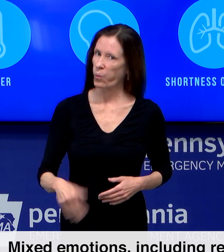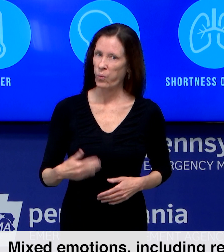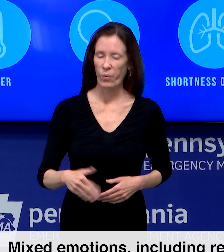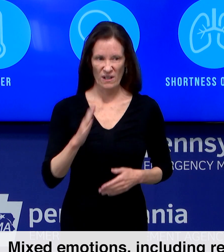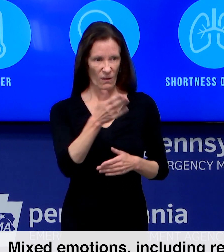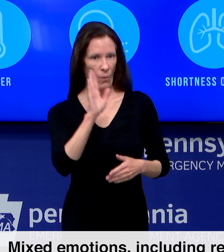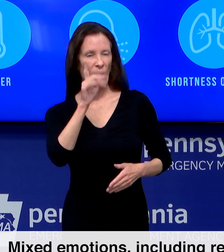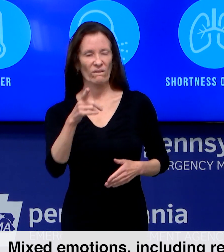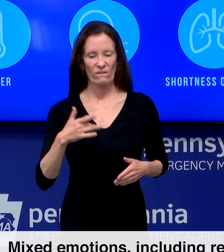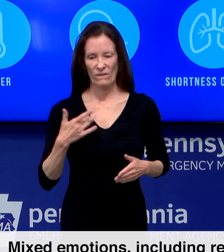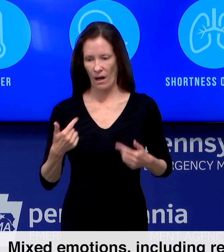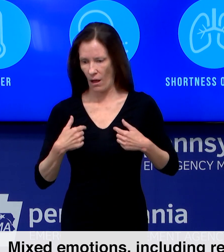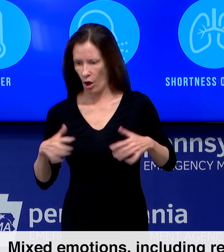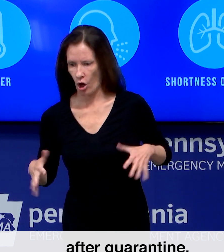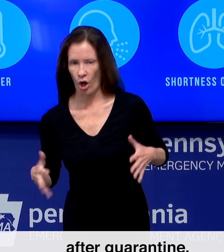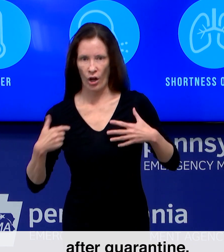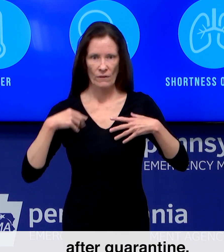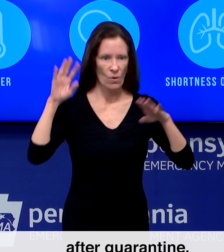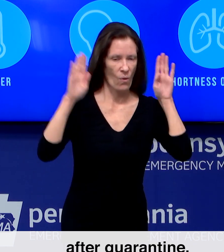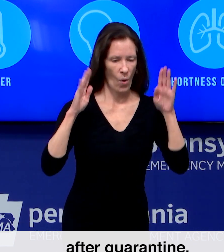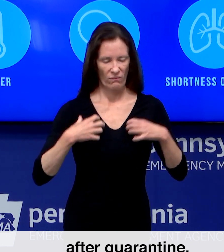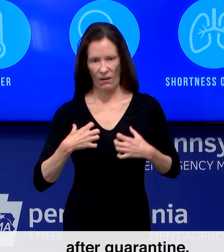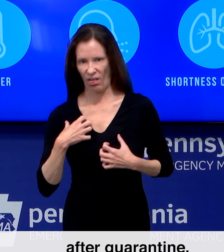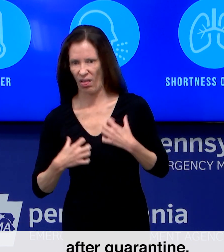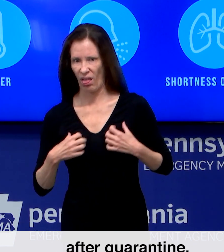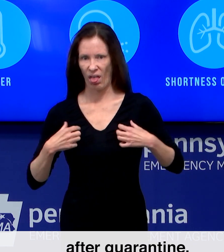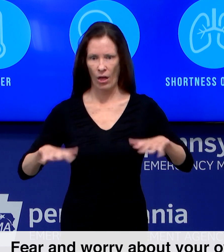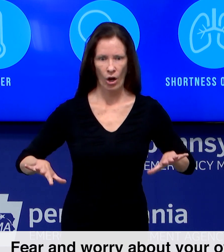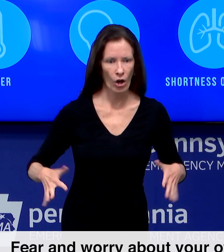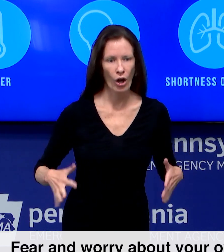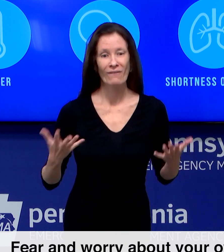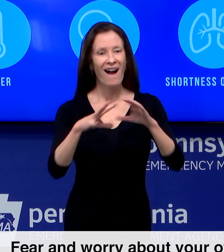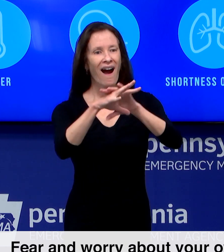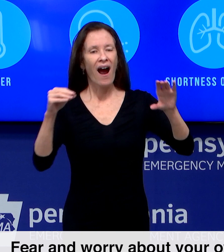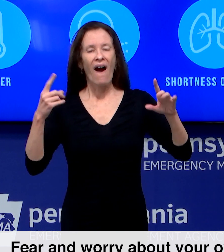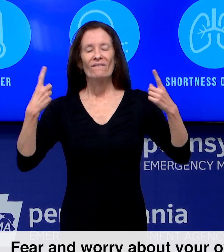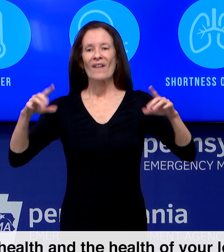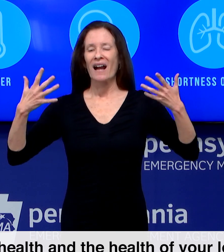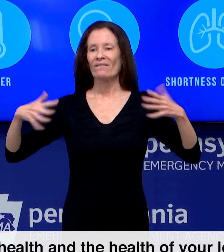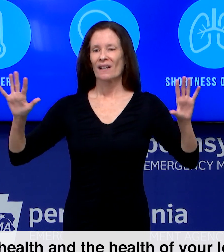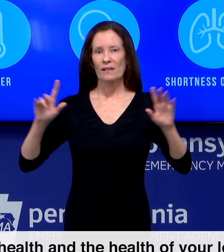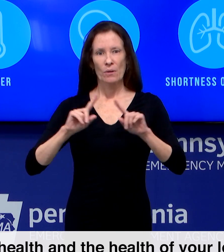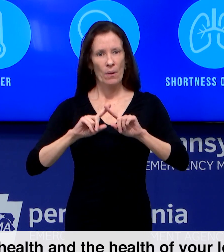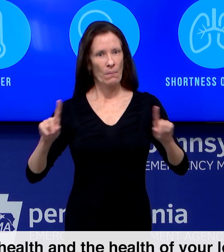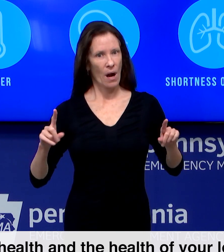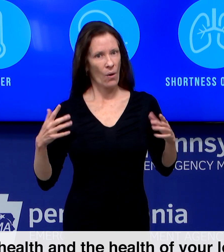mixed emotions, including relief after quarantine, fear and worry about your own health and the health of your loved